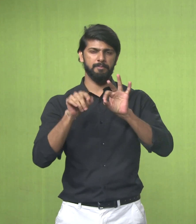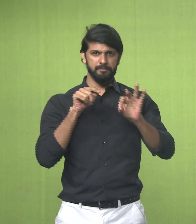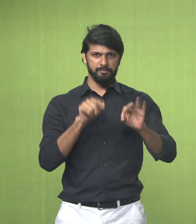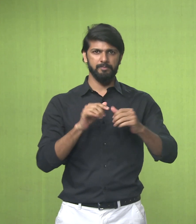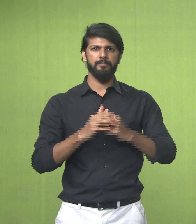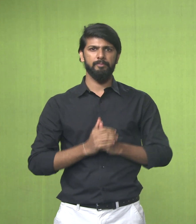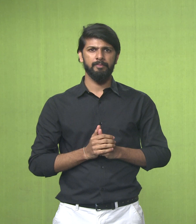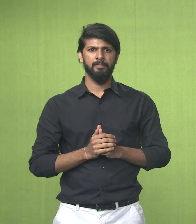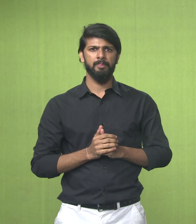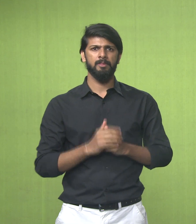some important points.